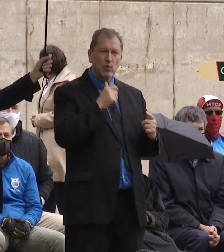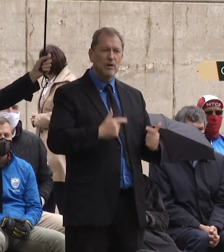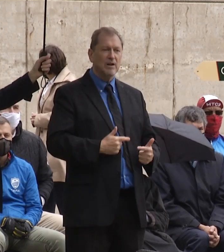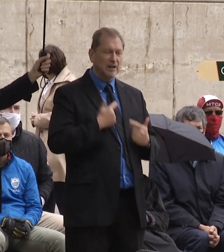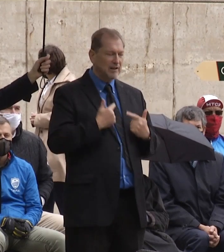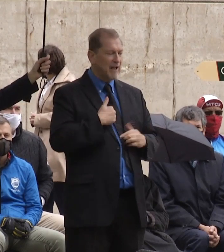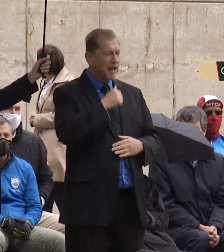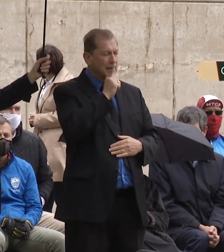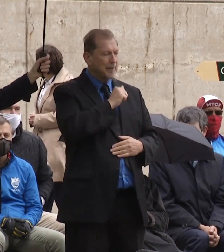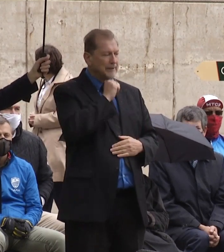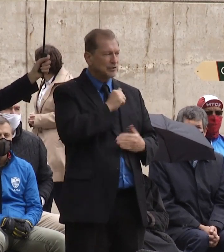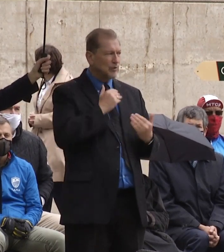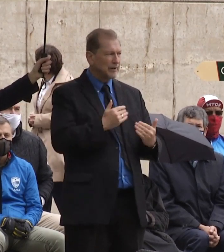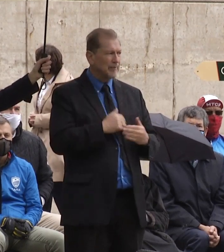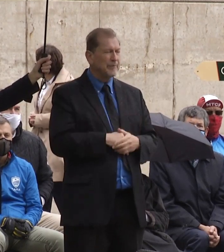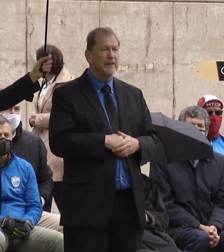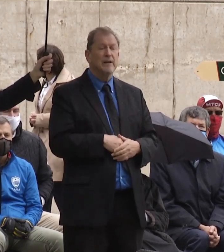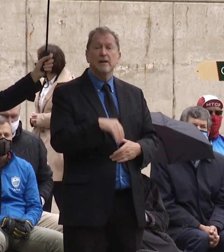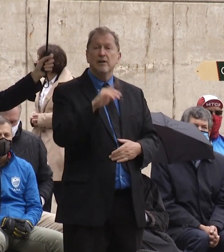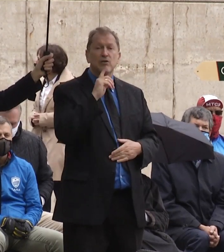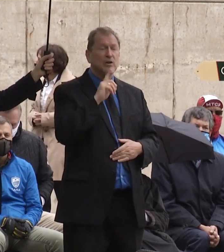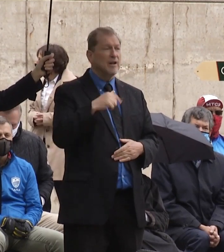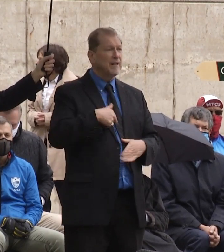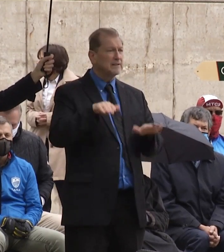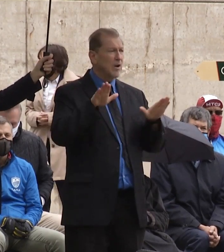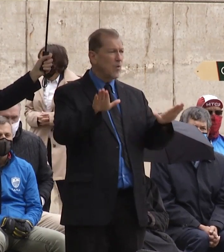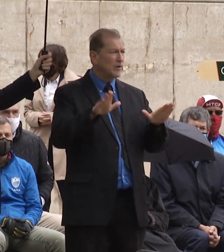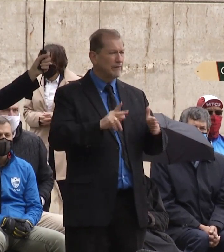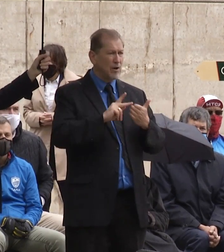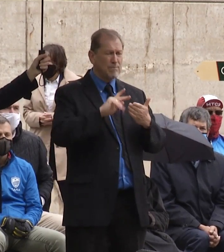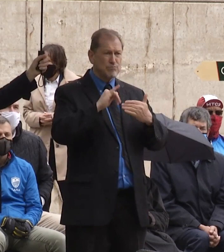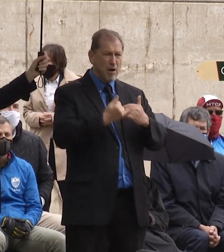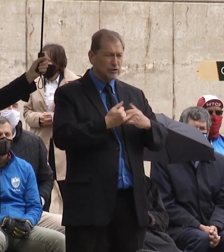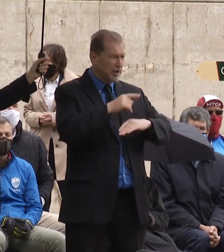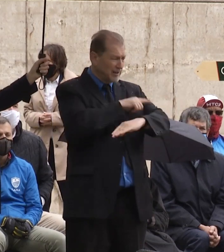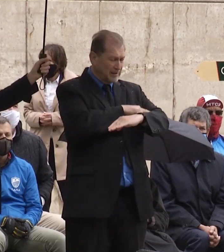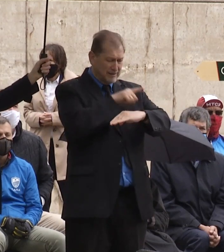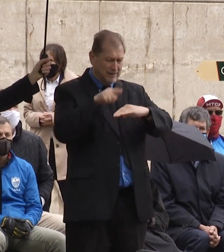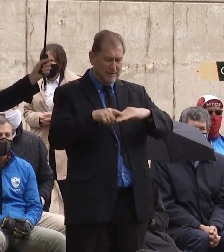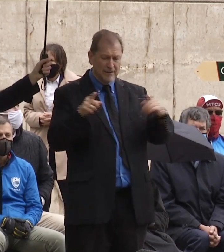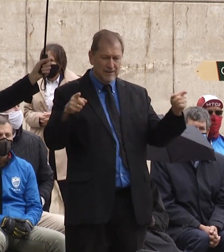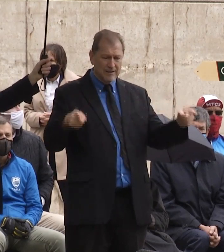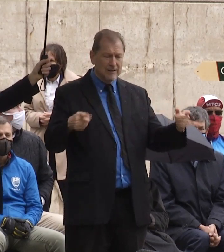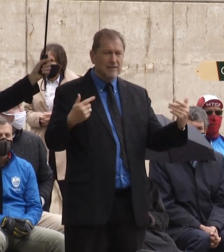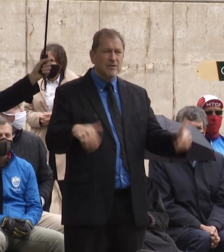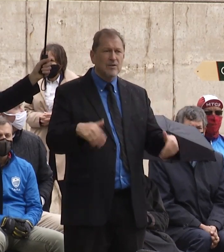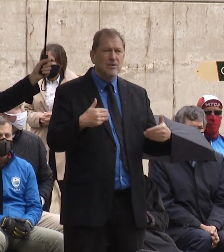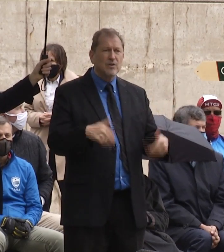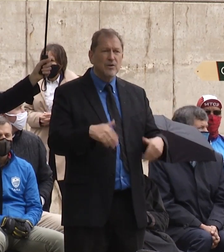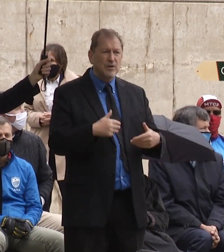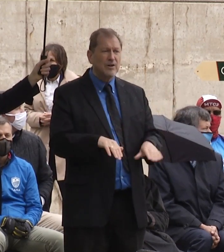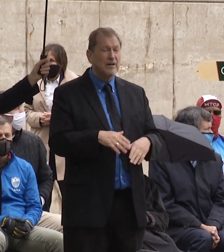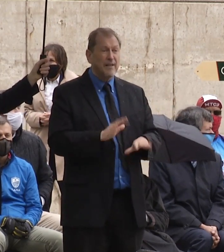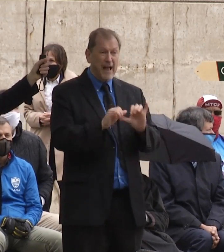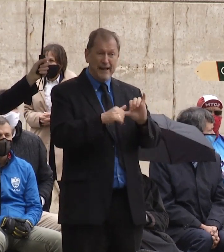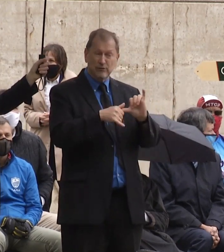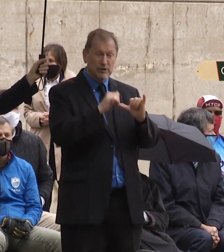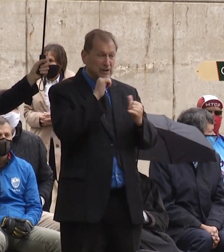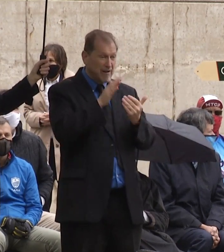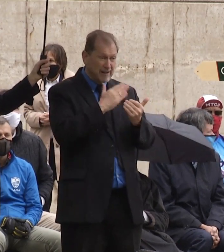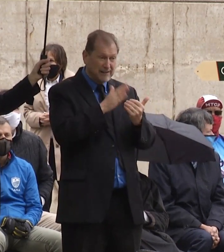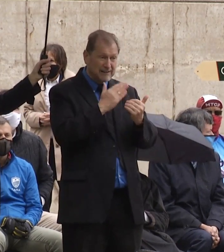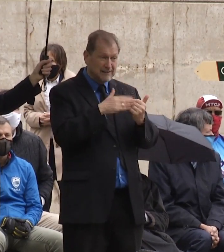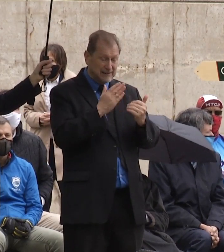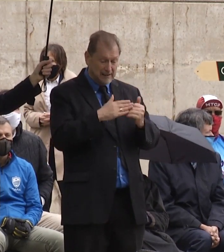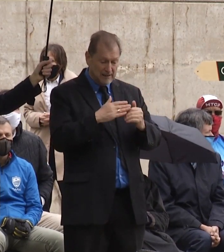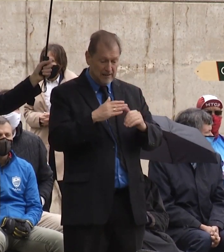So it is a remarkable project. Let's talk about it. An incredibly complex design and engineering challenge. So it